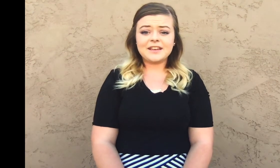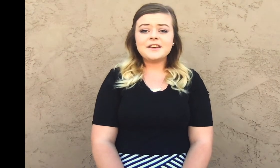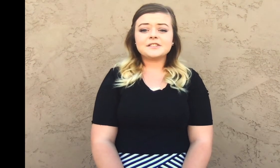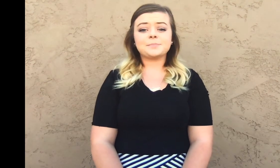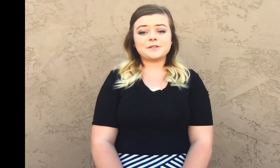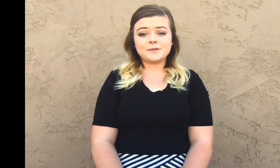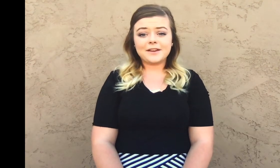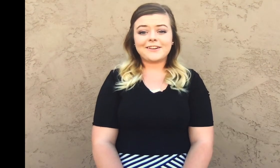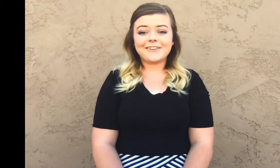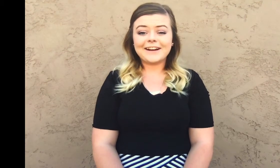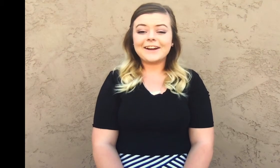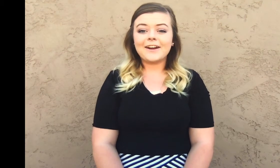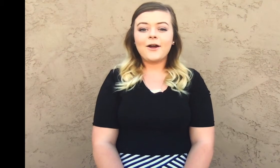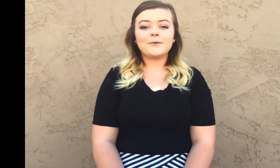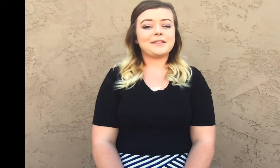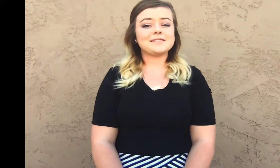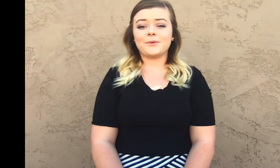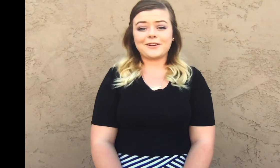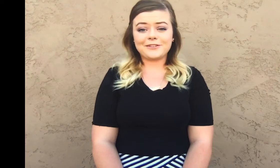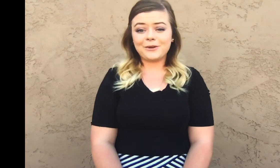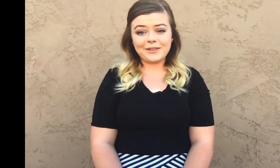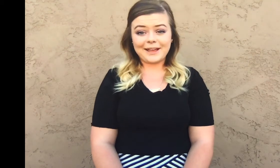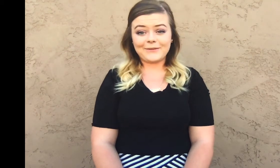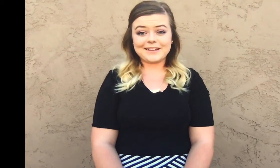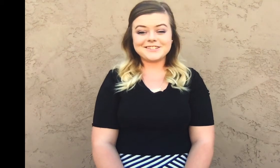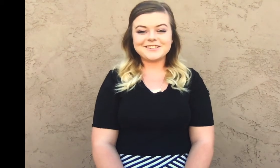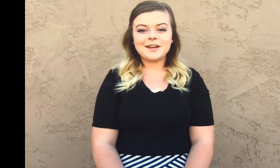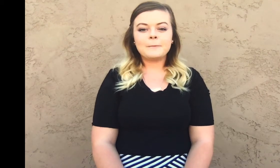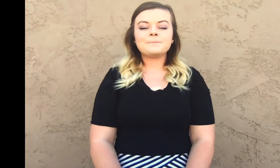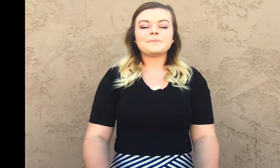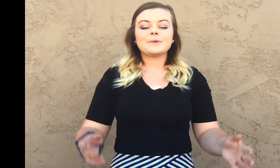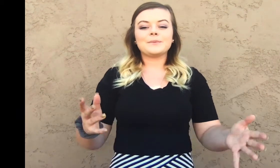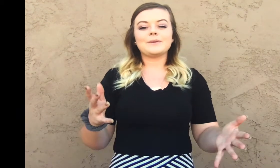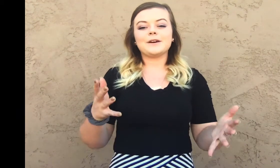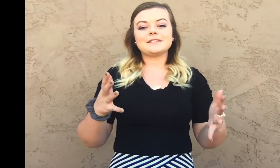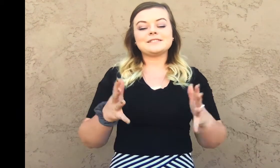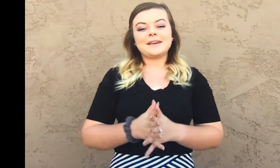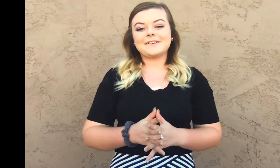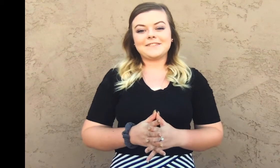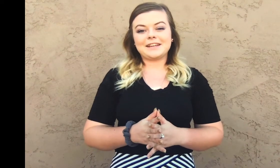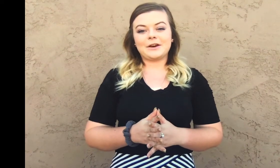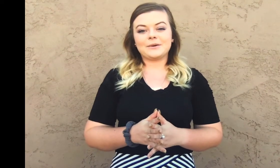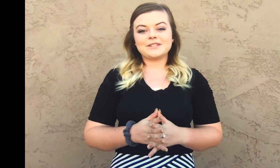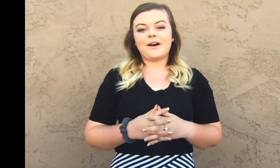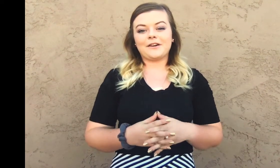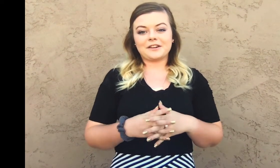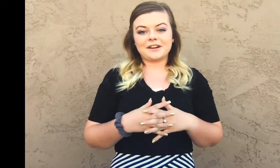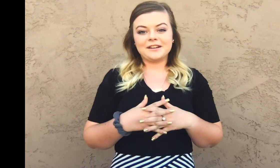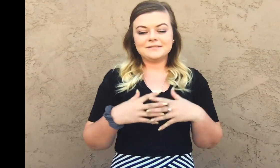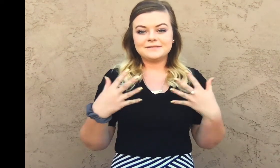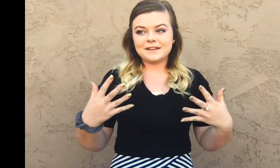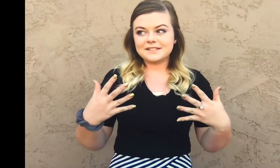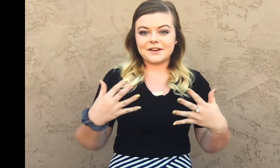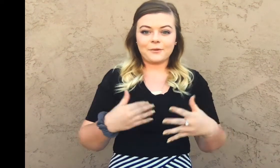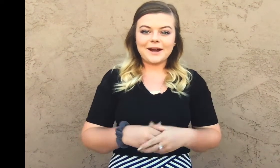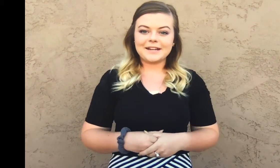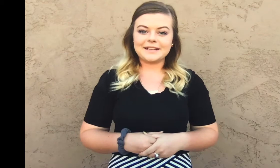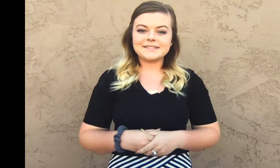to pursuing a career with this wonderful language, we wanted to make a video to honor deaf awareness and